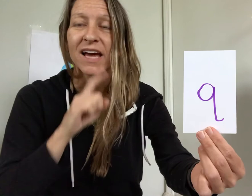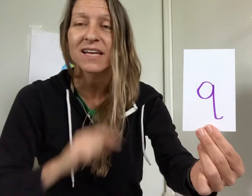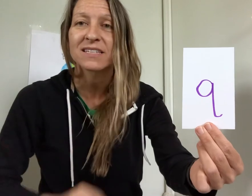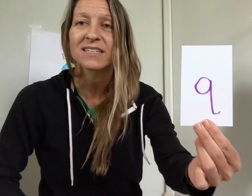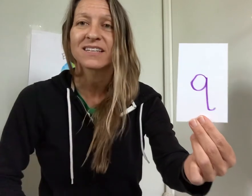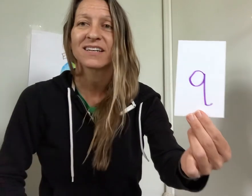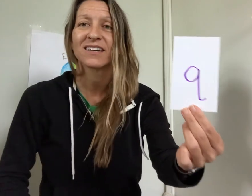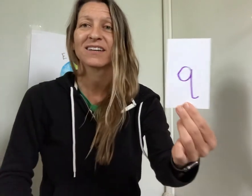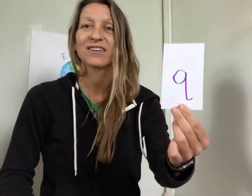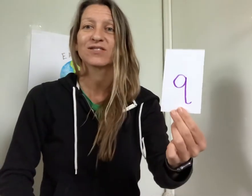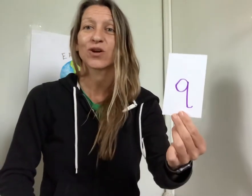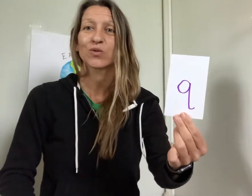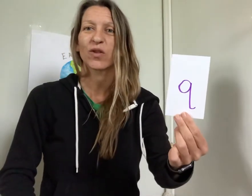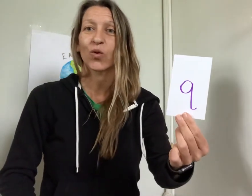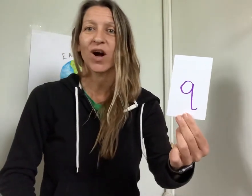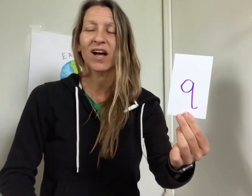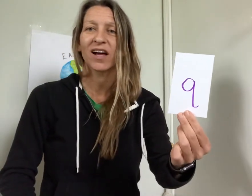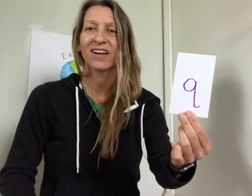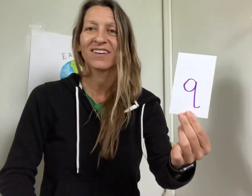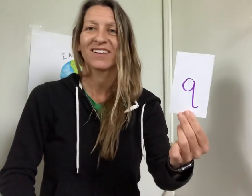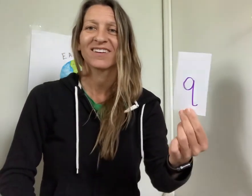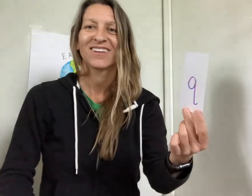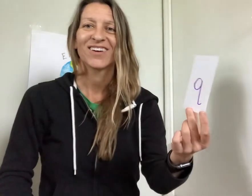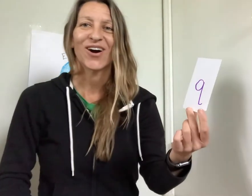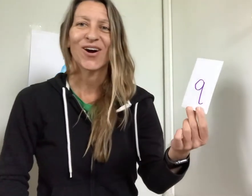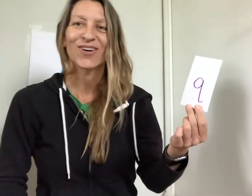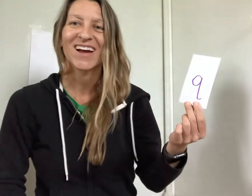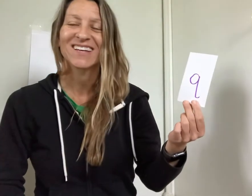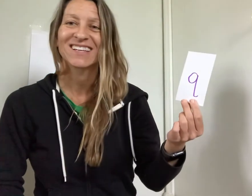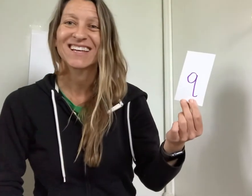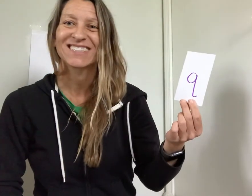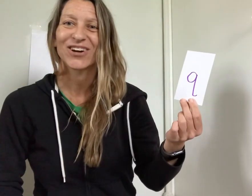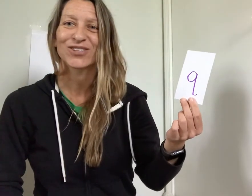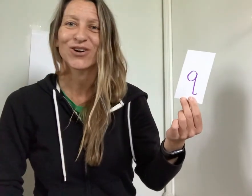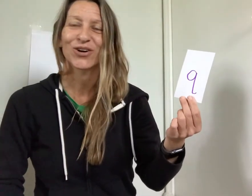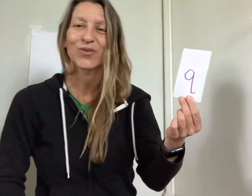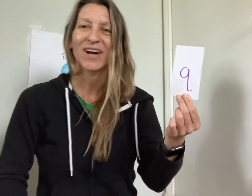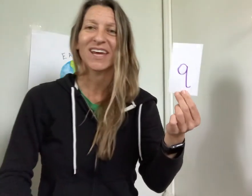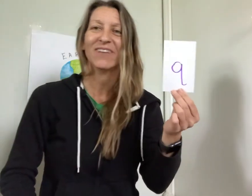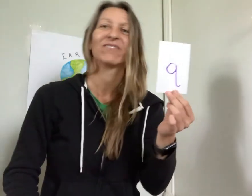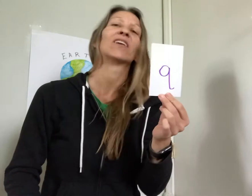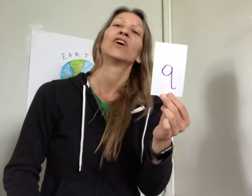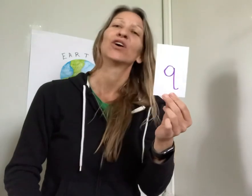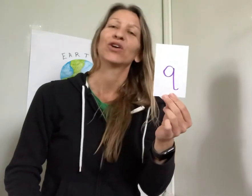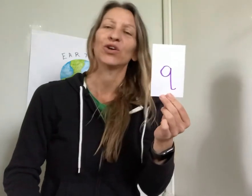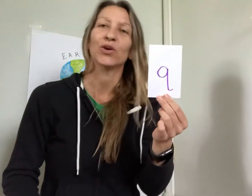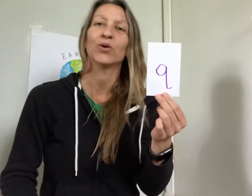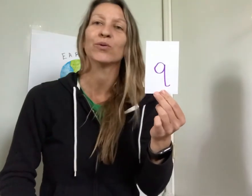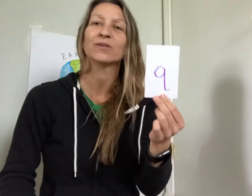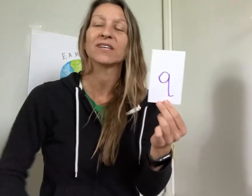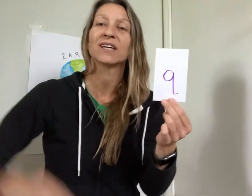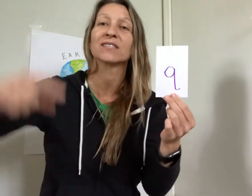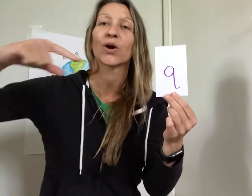Quiet. Starts with qua. All right, let's sing our song. You ready? Q says